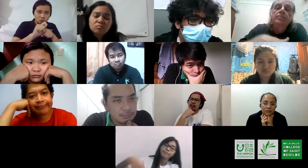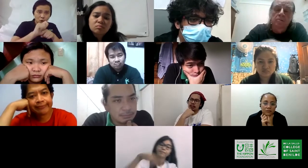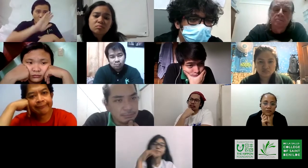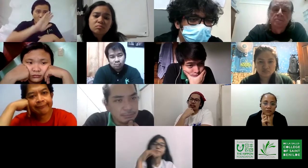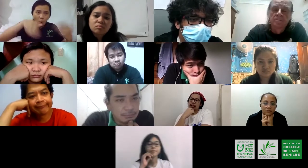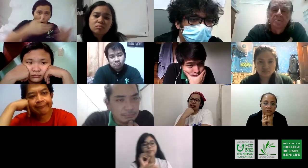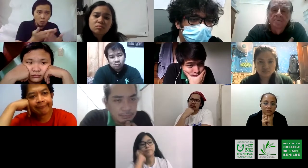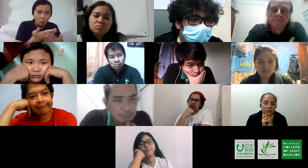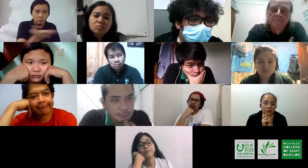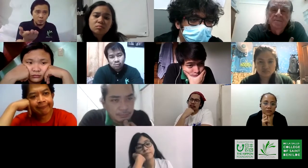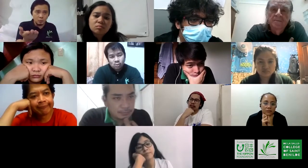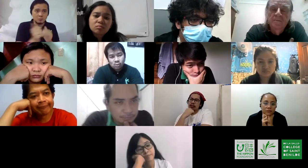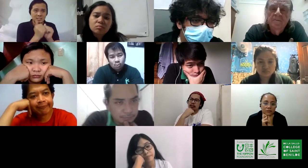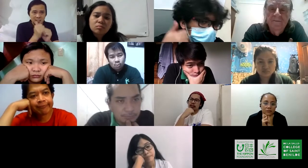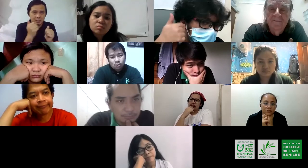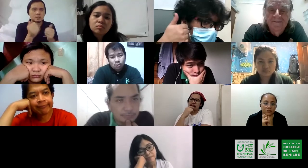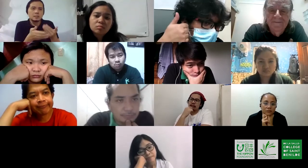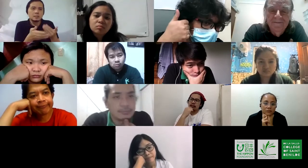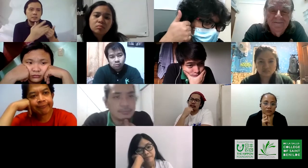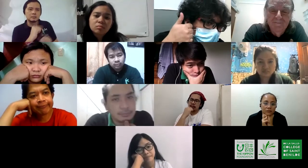So, you know, it's very sad.